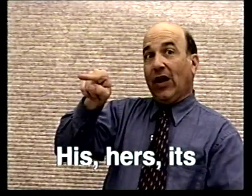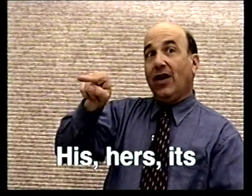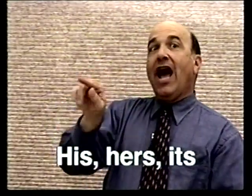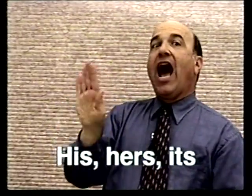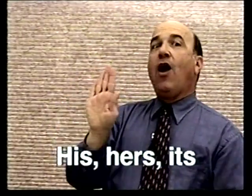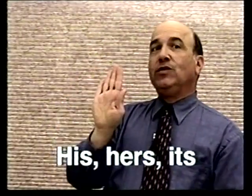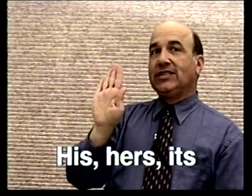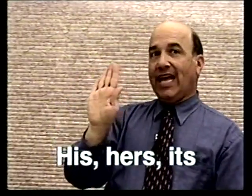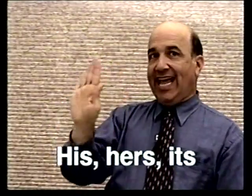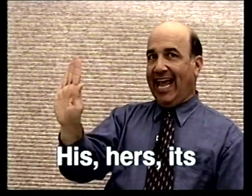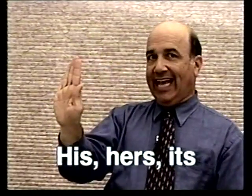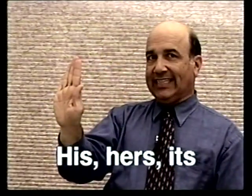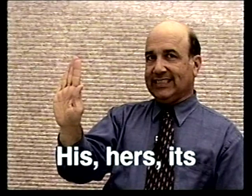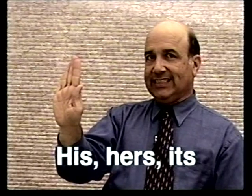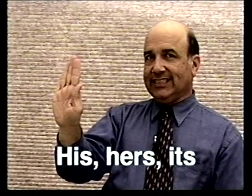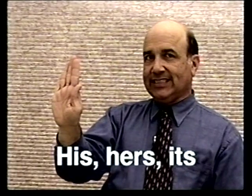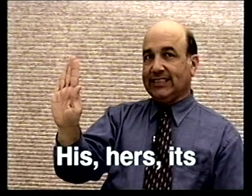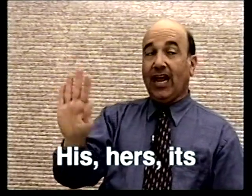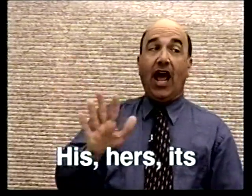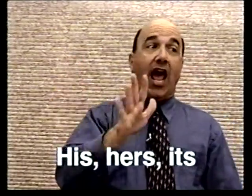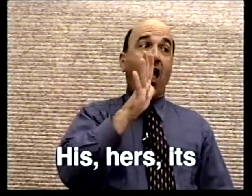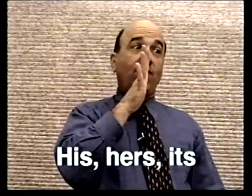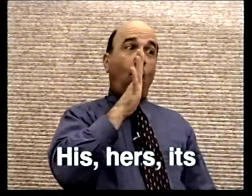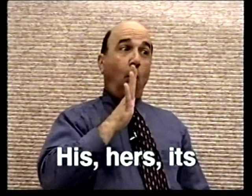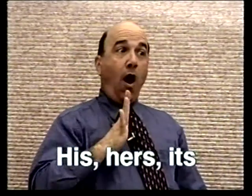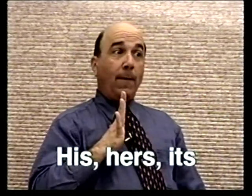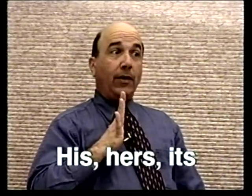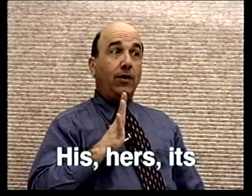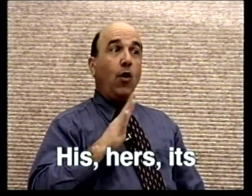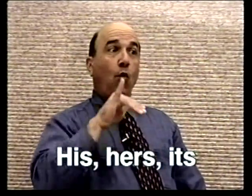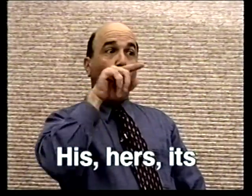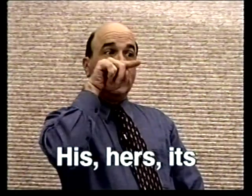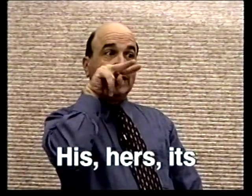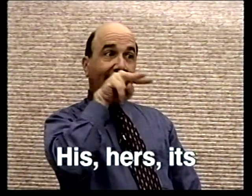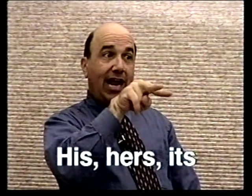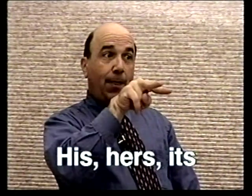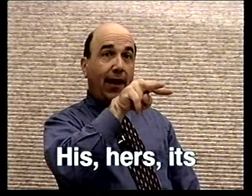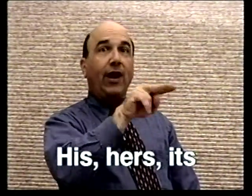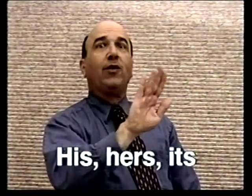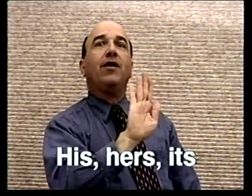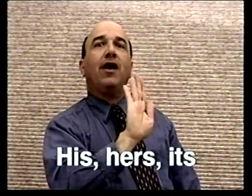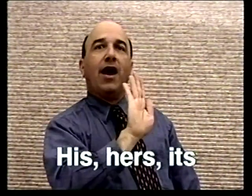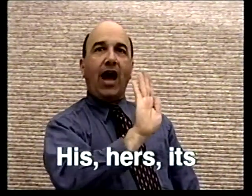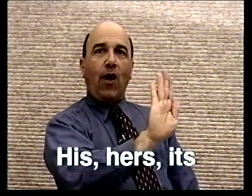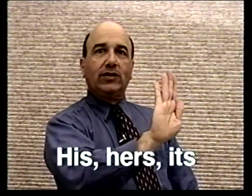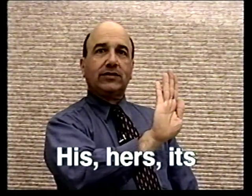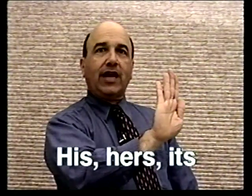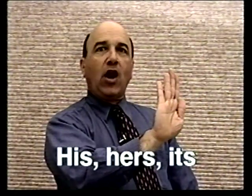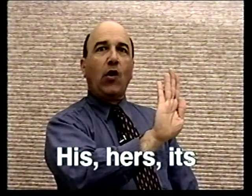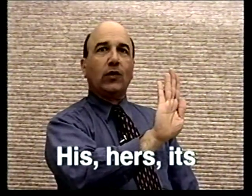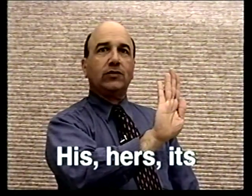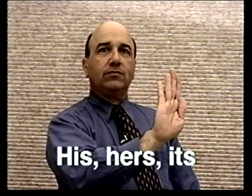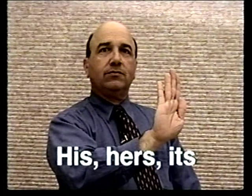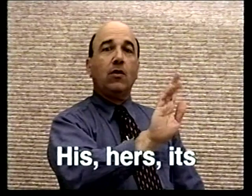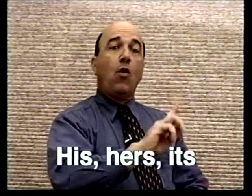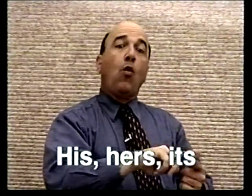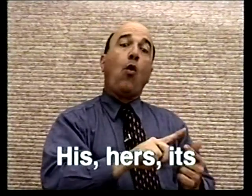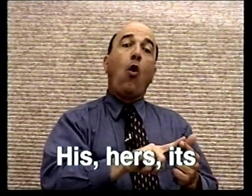there, I would say his. If a woman was standing there, I would say hers.